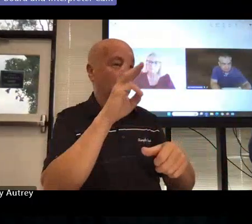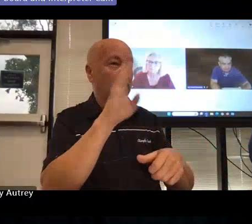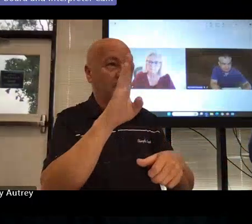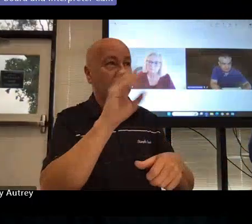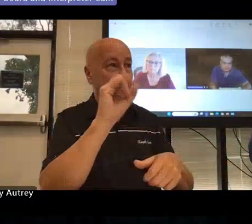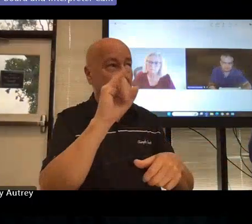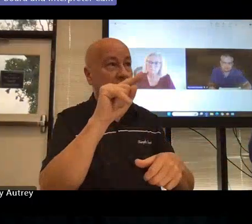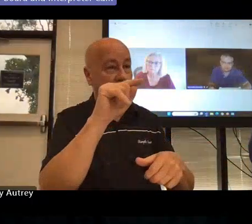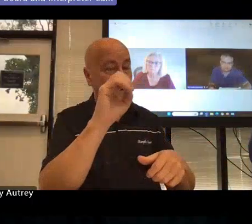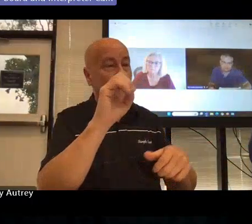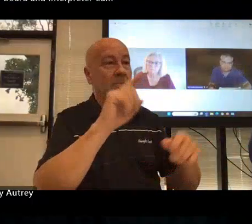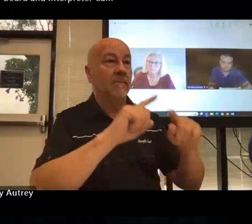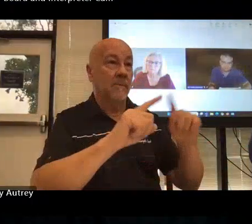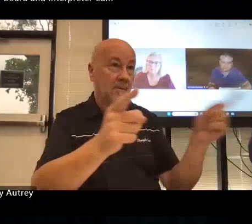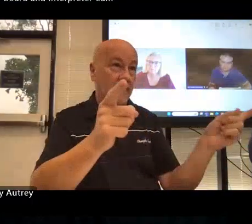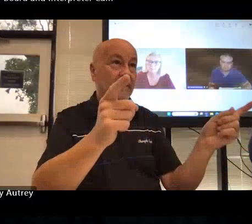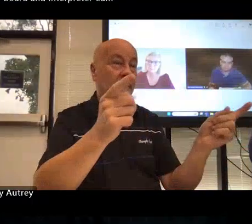but